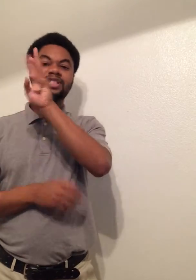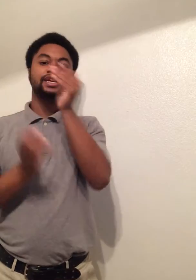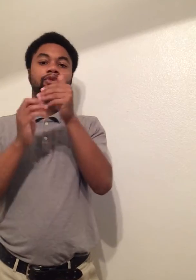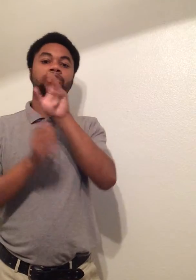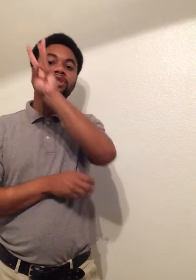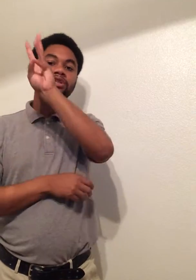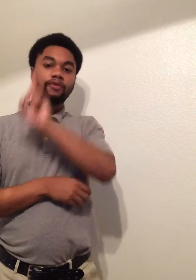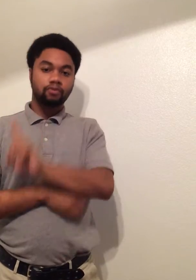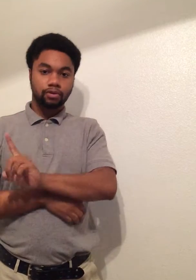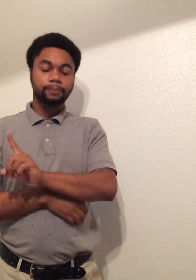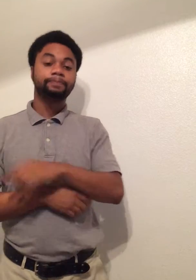All right, you guys have a calculator.